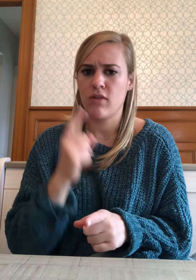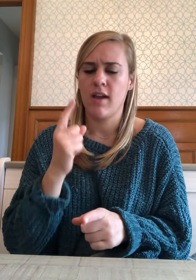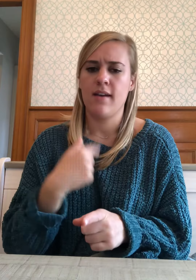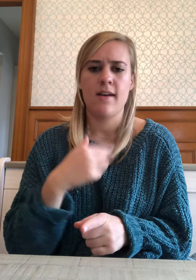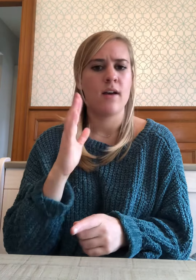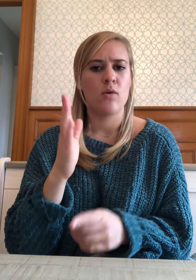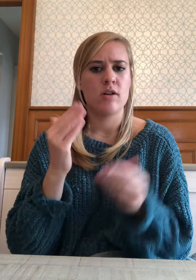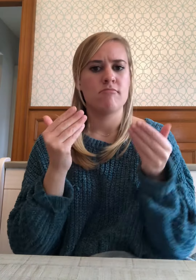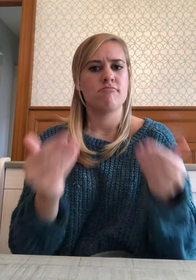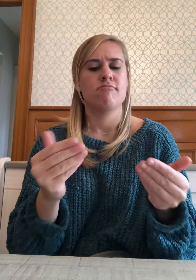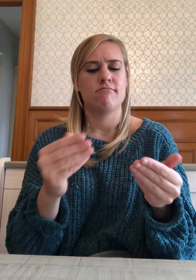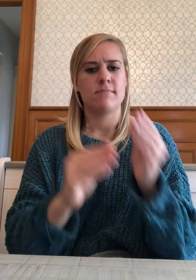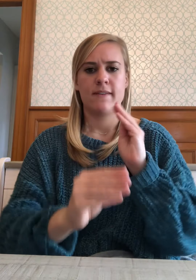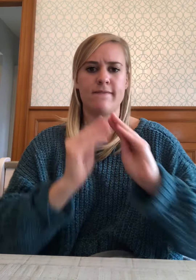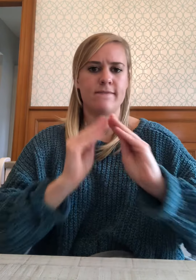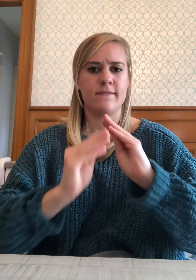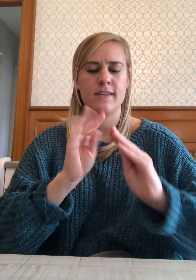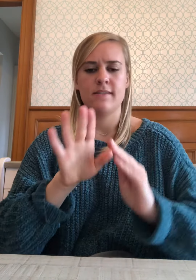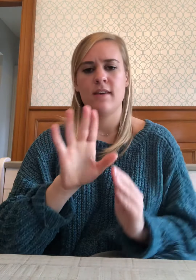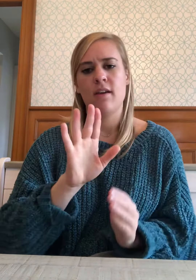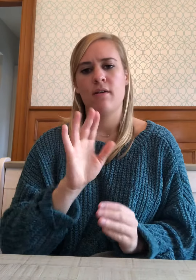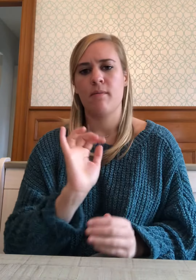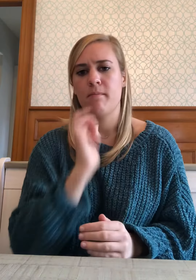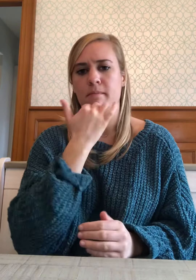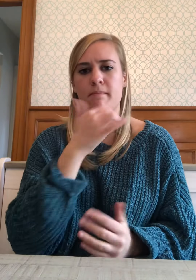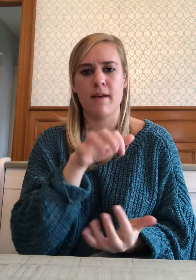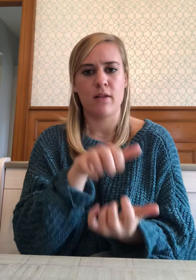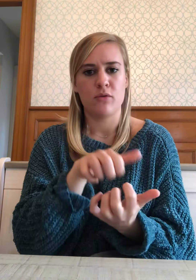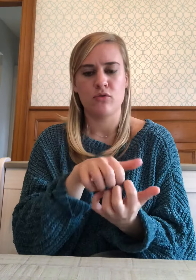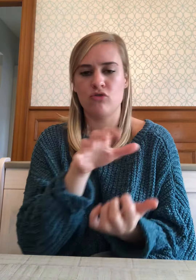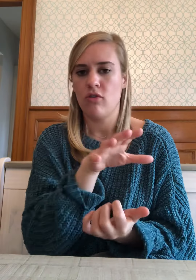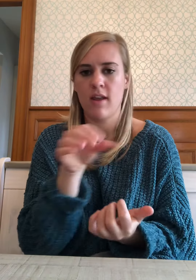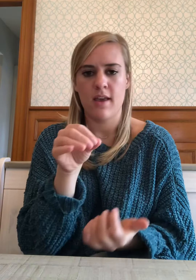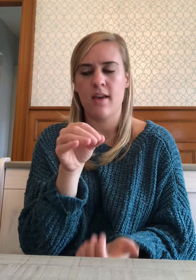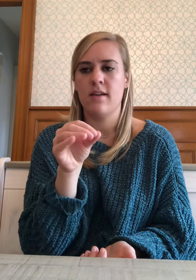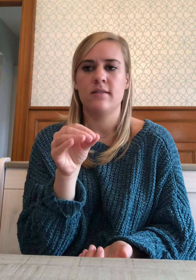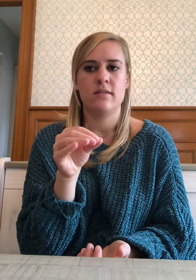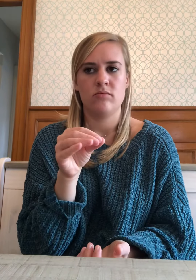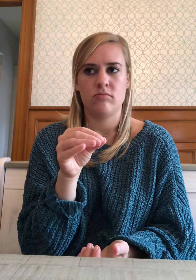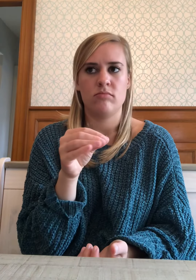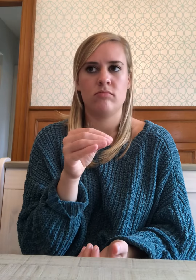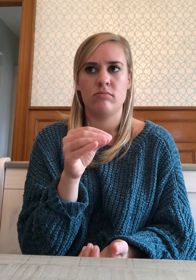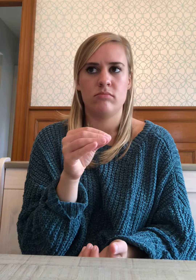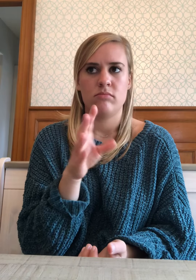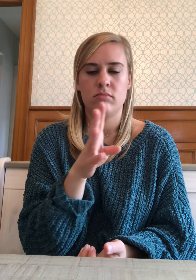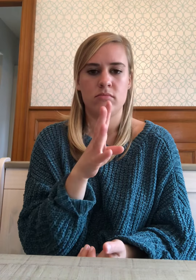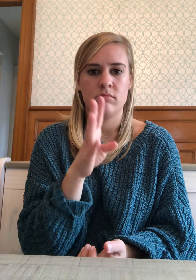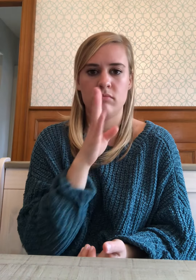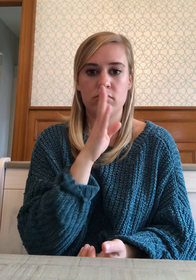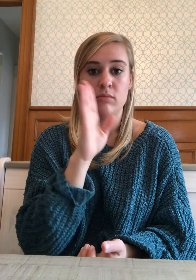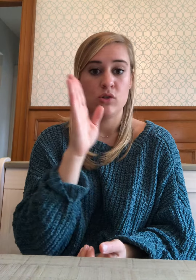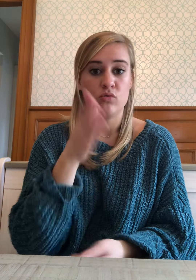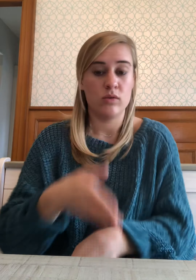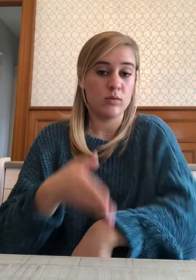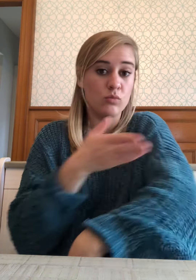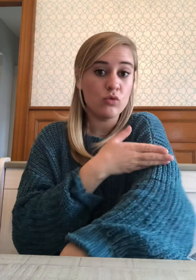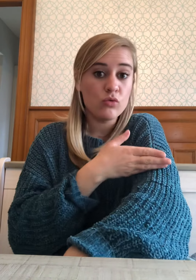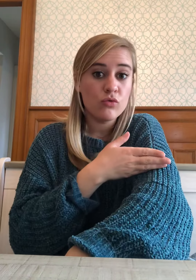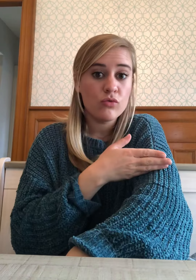the teeth, I'll fix the malocclusion, and the speech will improve. Then when it doesn't improve